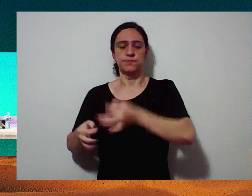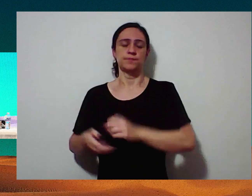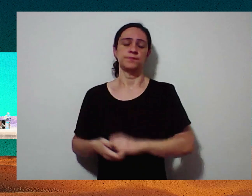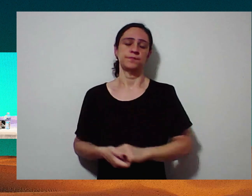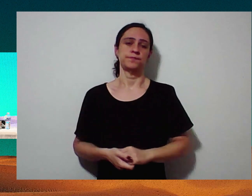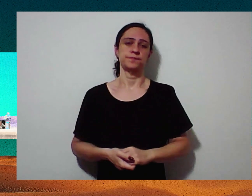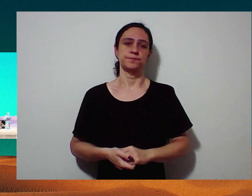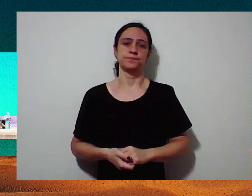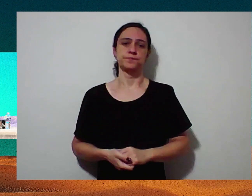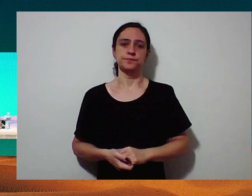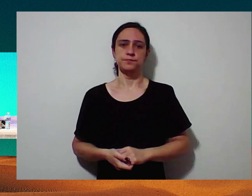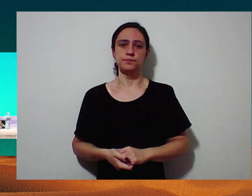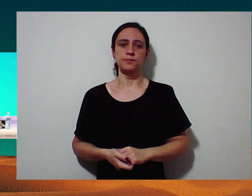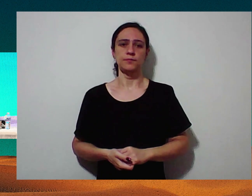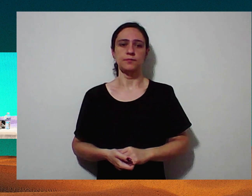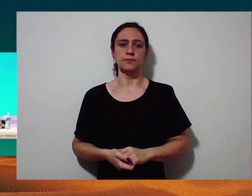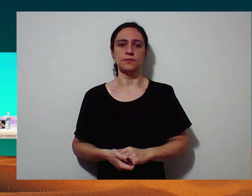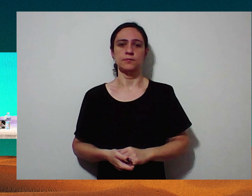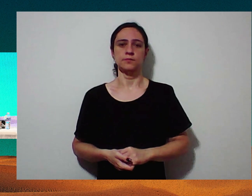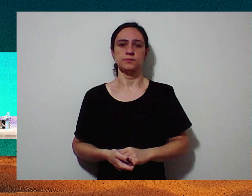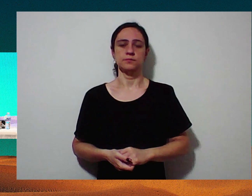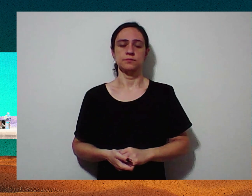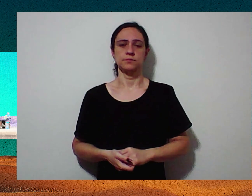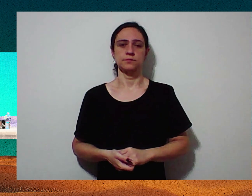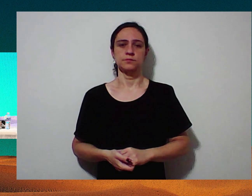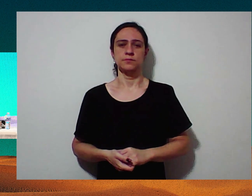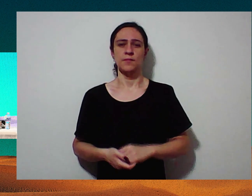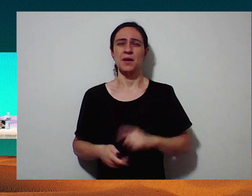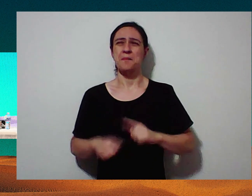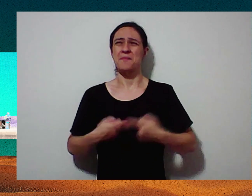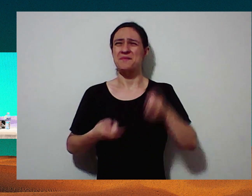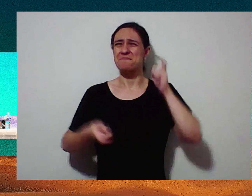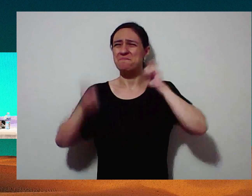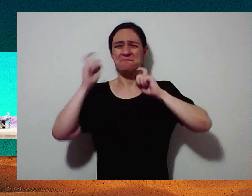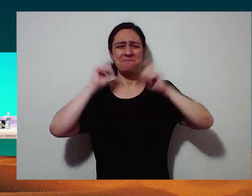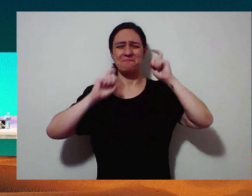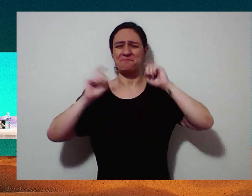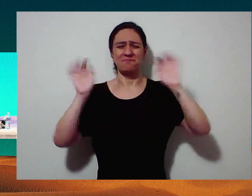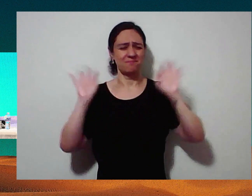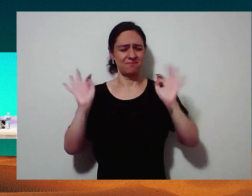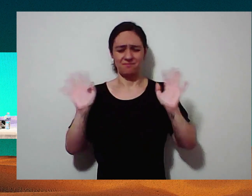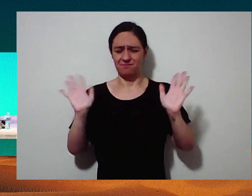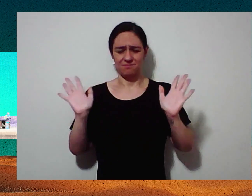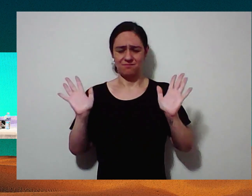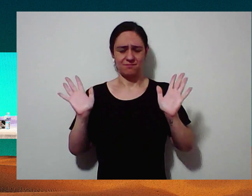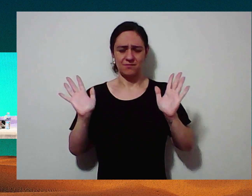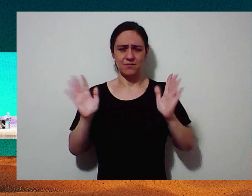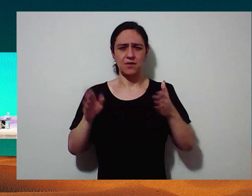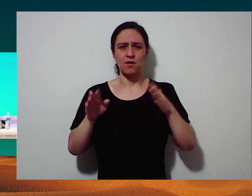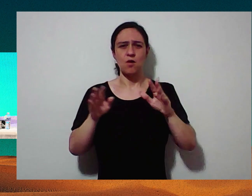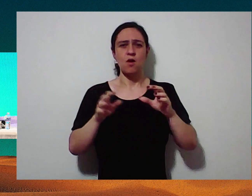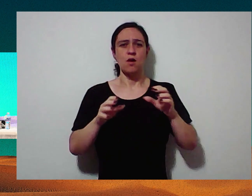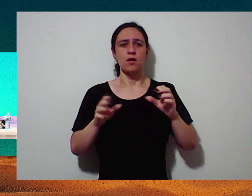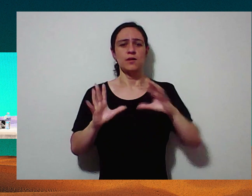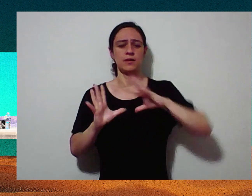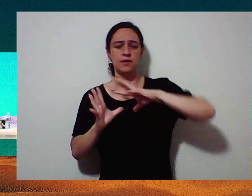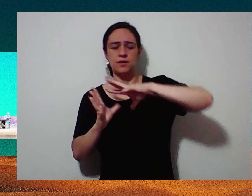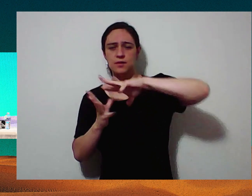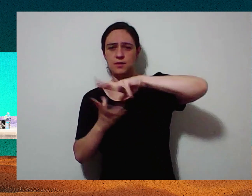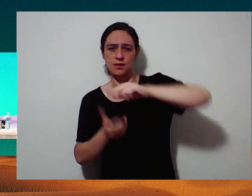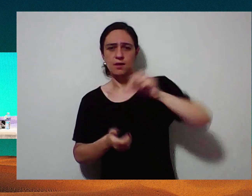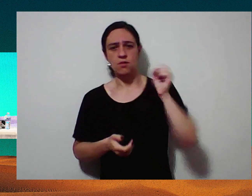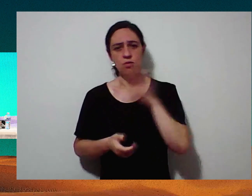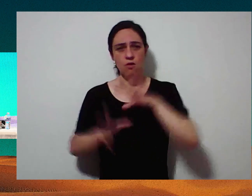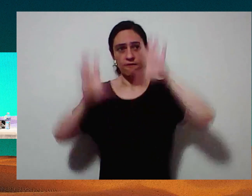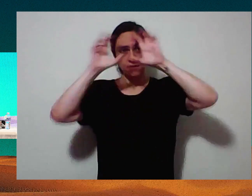1,000 years in judgment. Mas não se preocupe, lá no novo céu, nova terra, você vai participar. But don't worry, you're going to participate in the new heaven, new